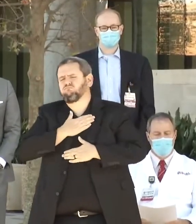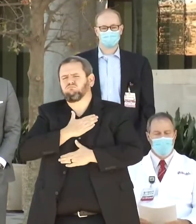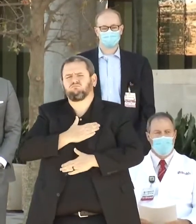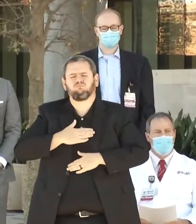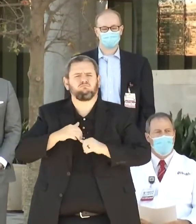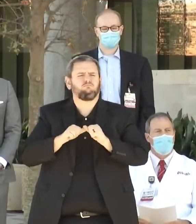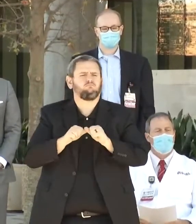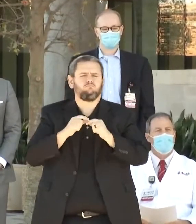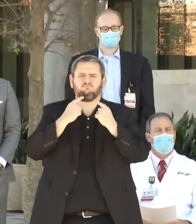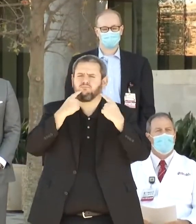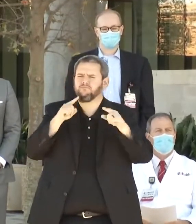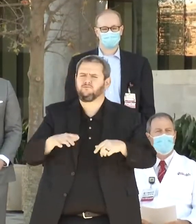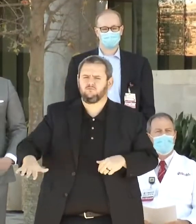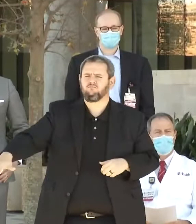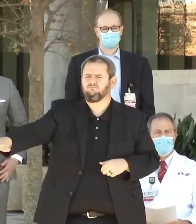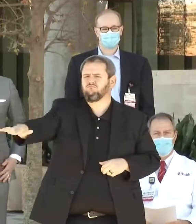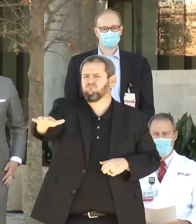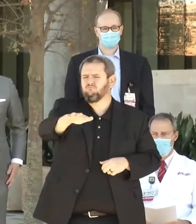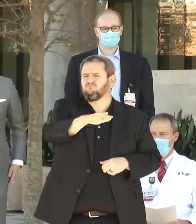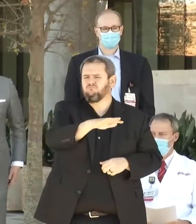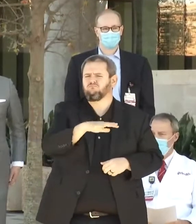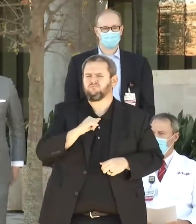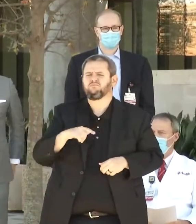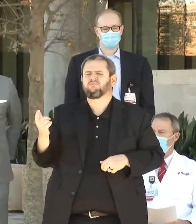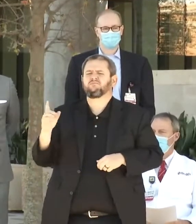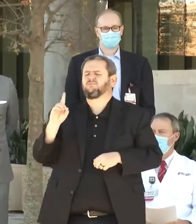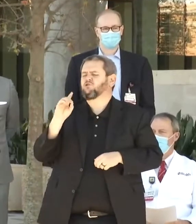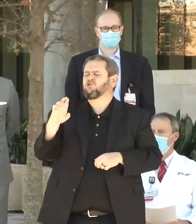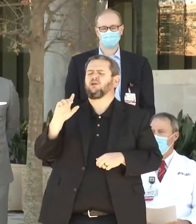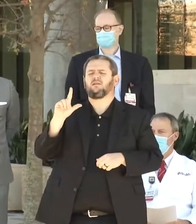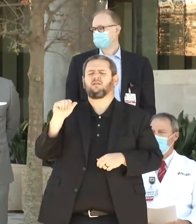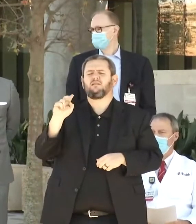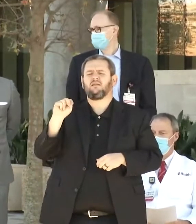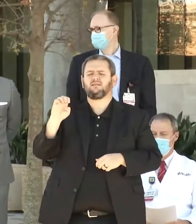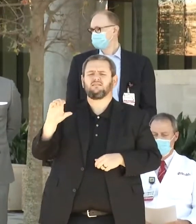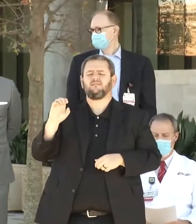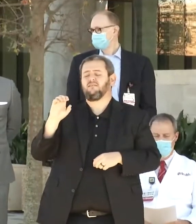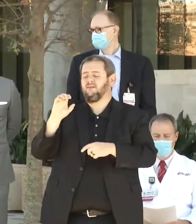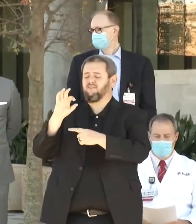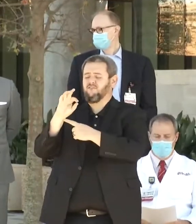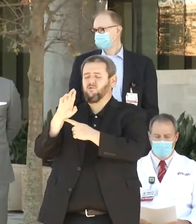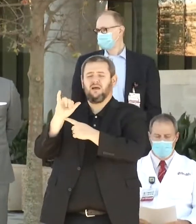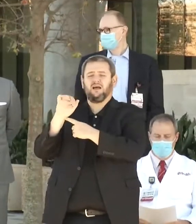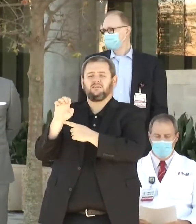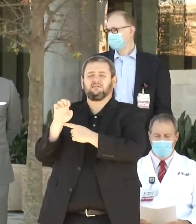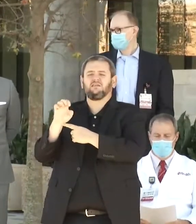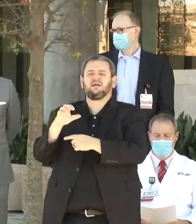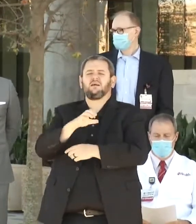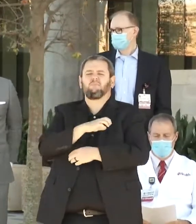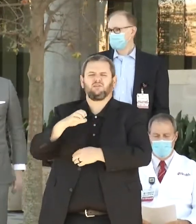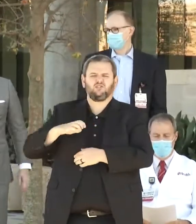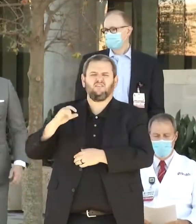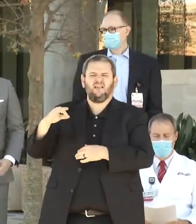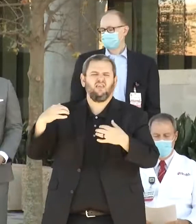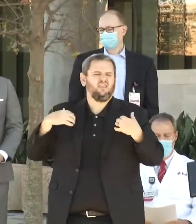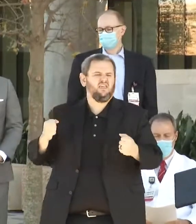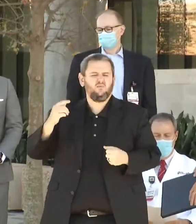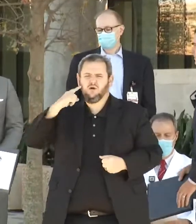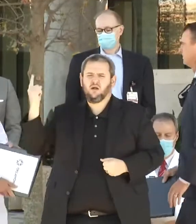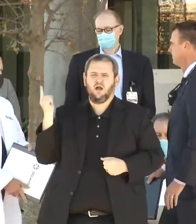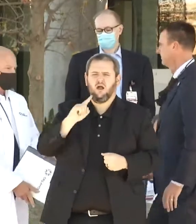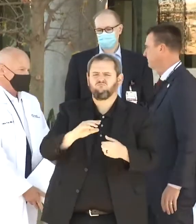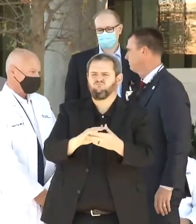ask Dr. Lance Fry, our Commissioner of Health, to give us a situation update. Dr. Fry.